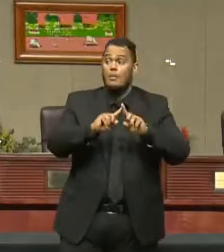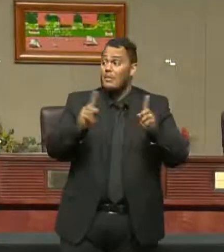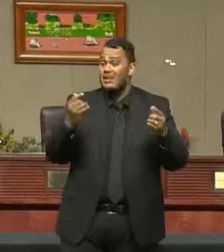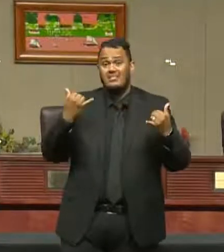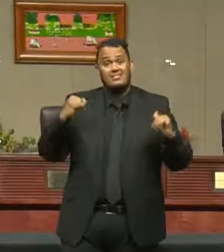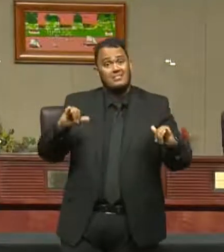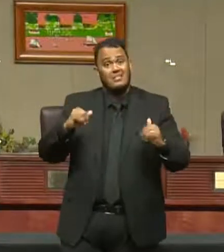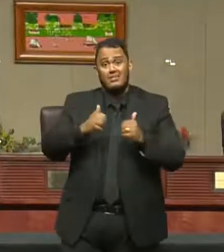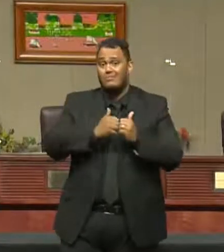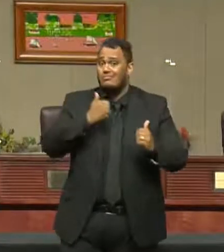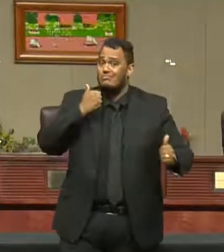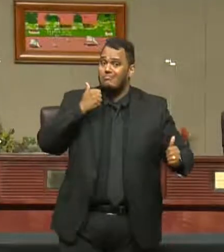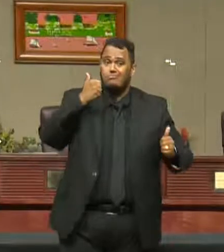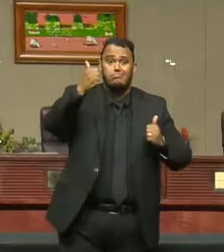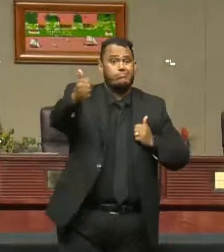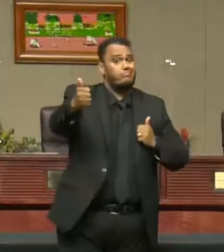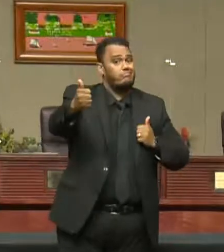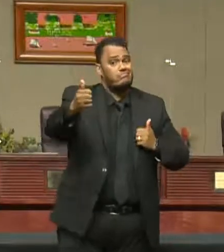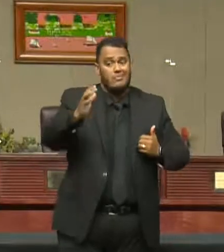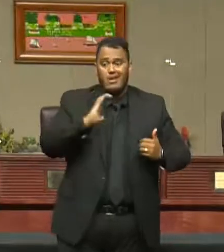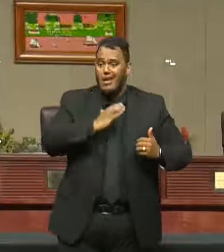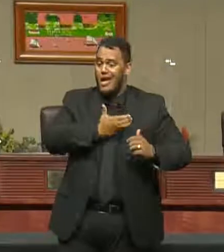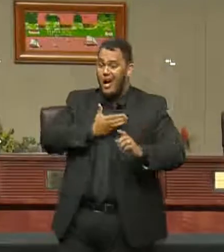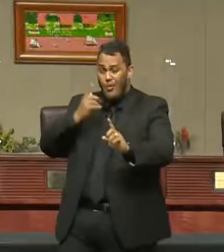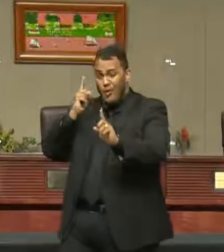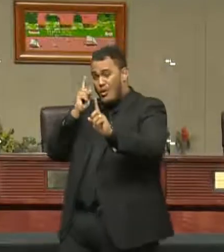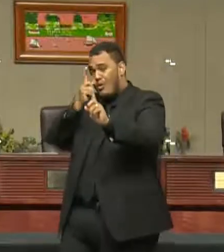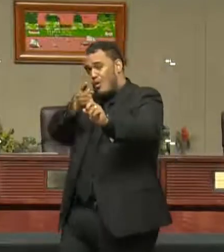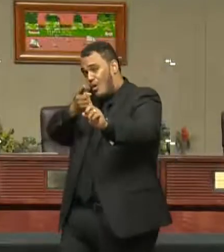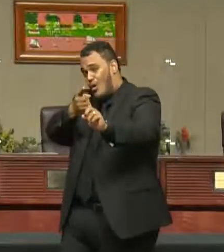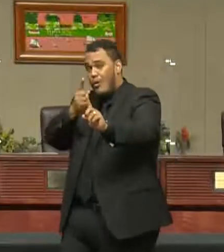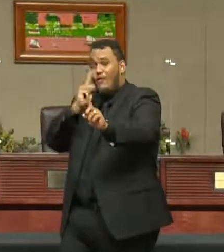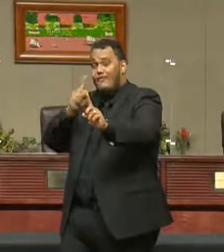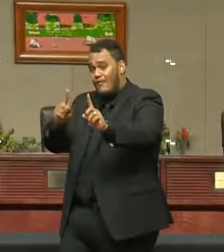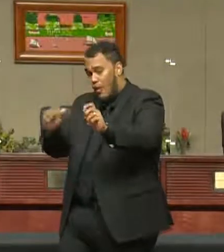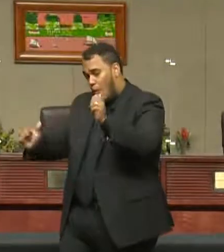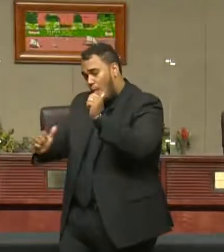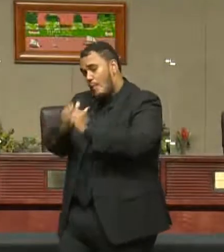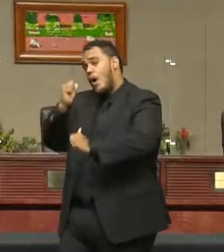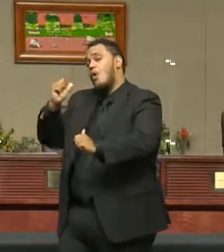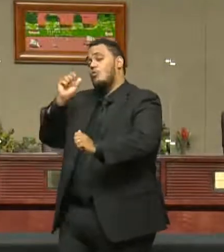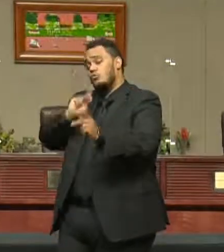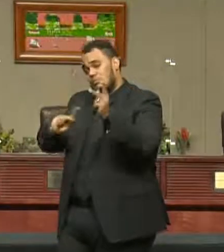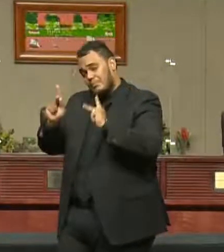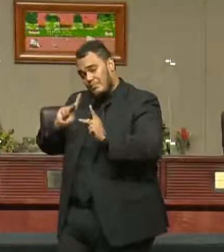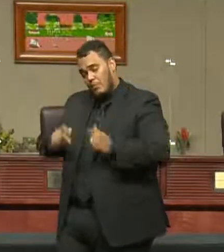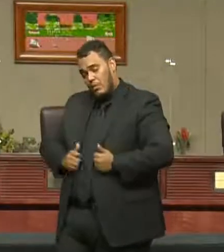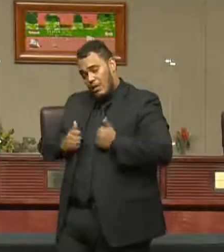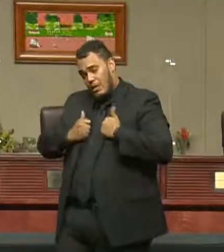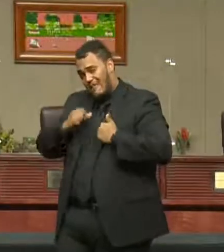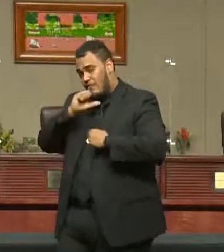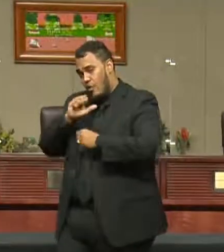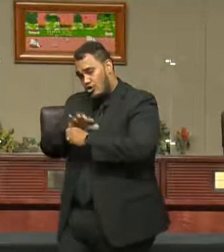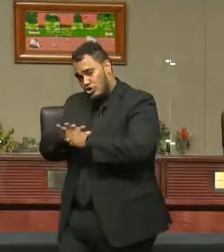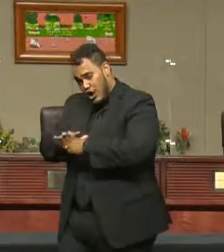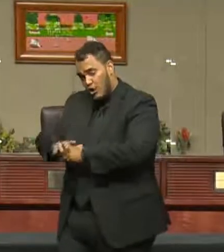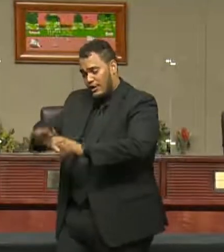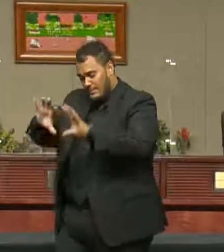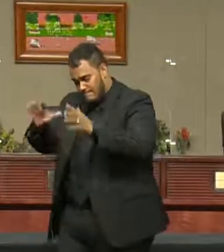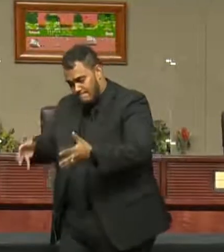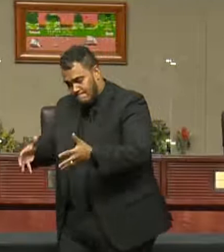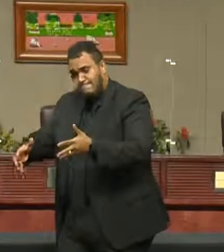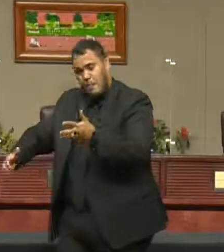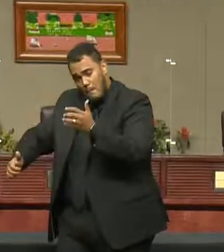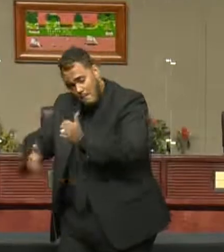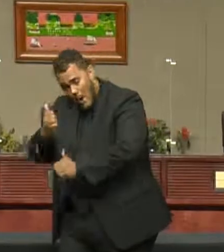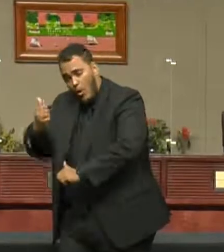up to that pinnacle of herd immunity. And Dr. Pino, with the total number